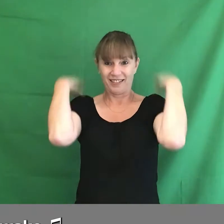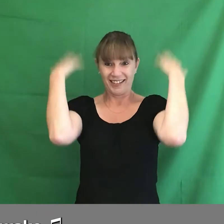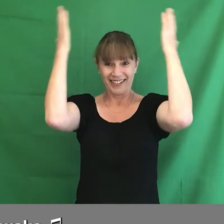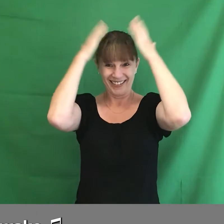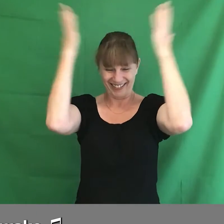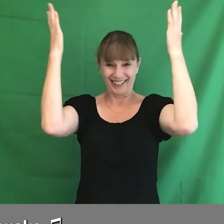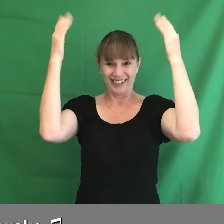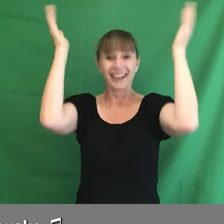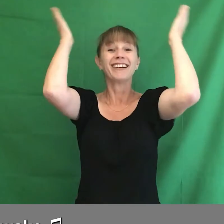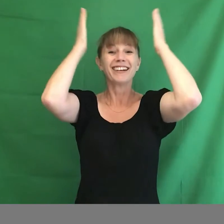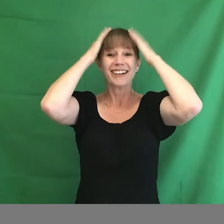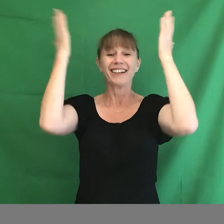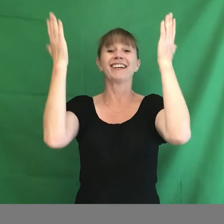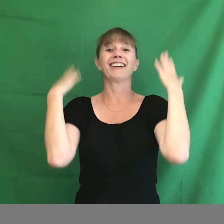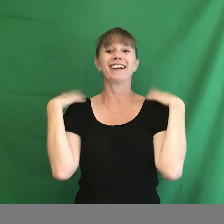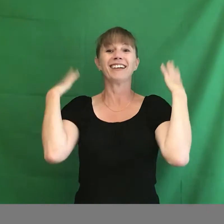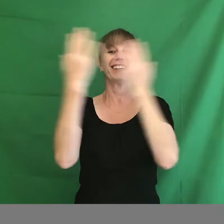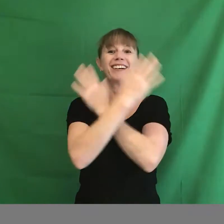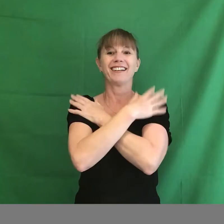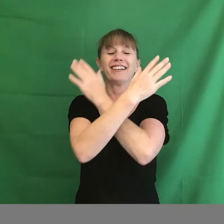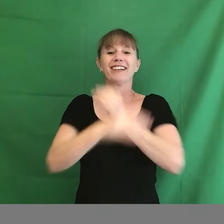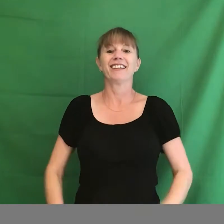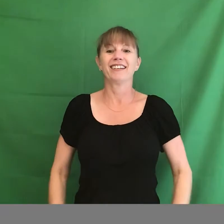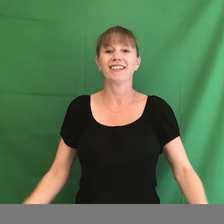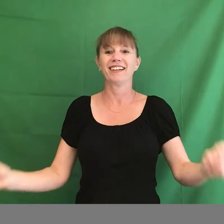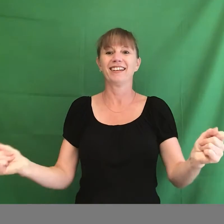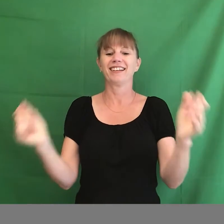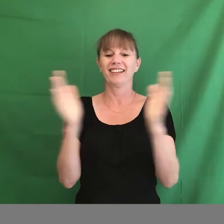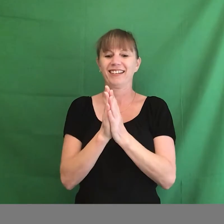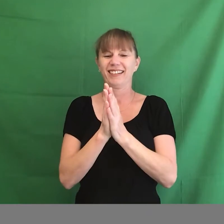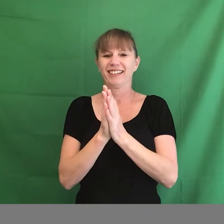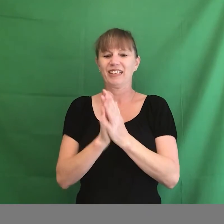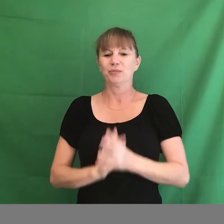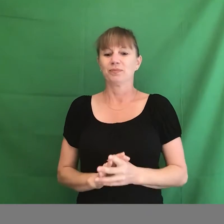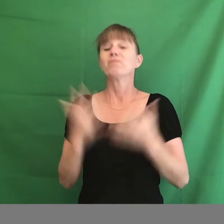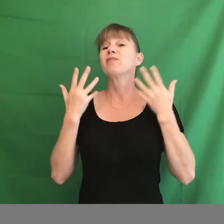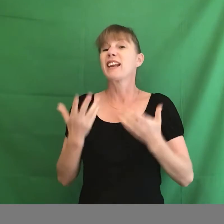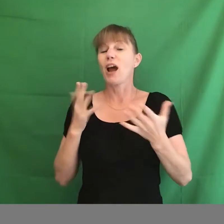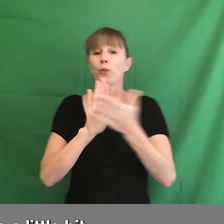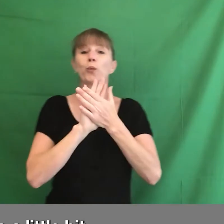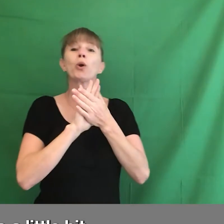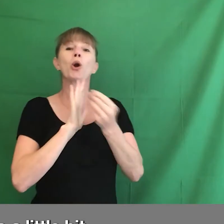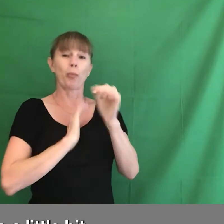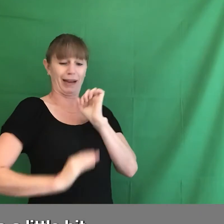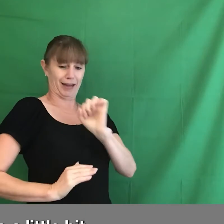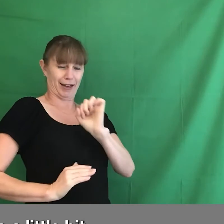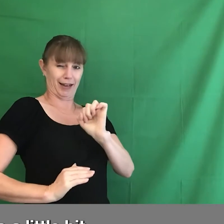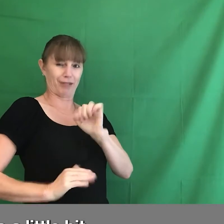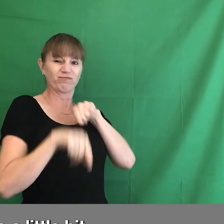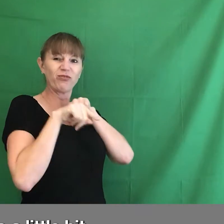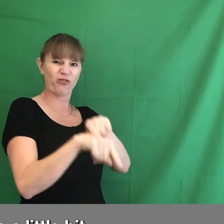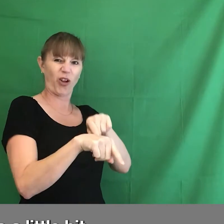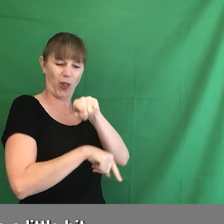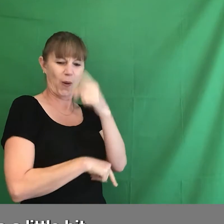I'm awake, alert, alive. I'm alive, alert, awake, enthusiastic. Now we're going to go a little bit